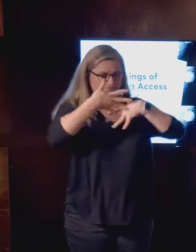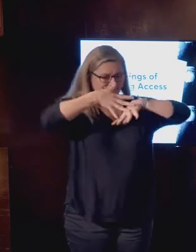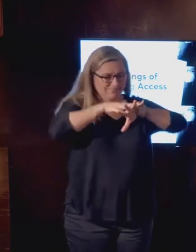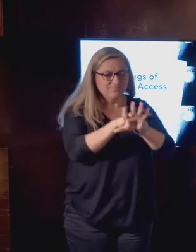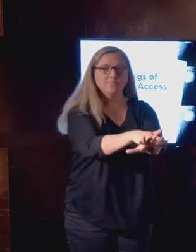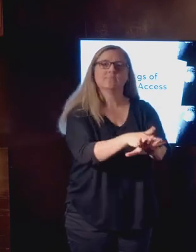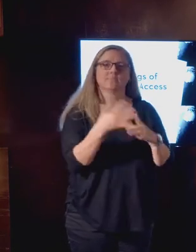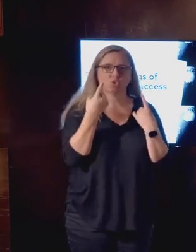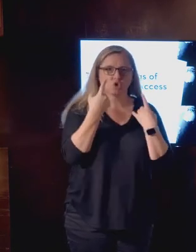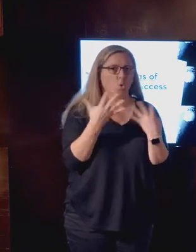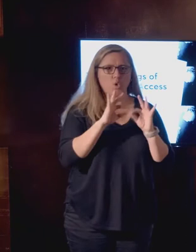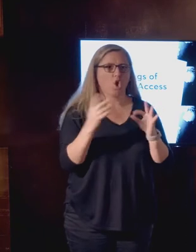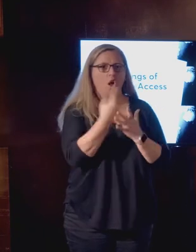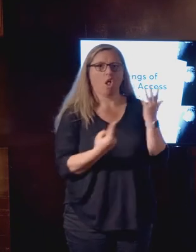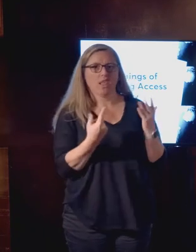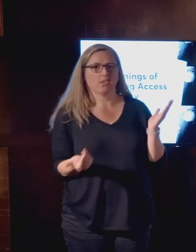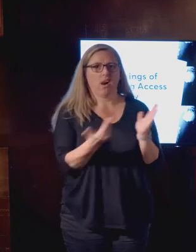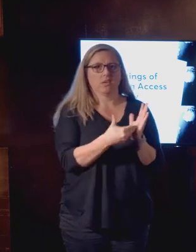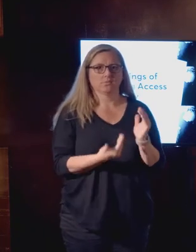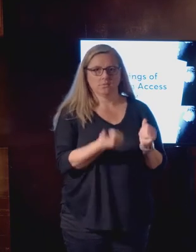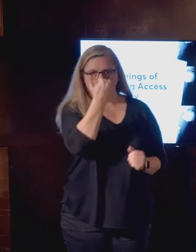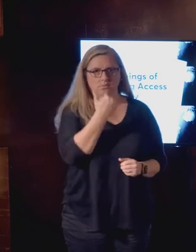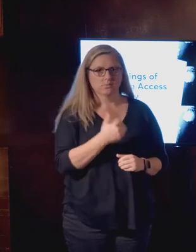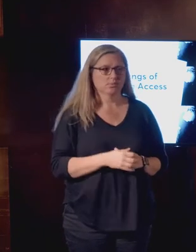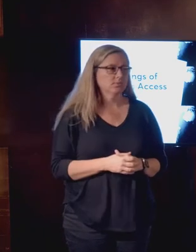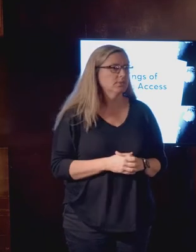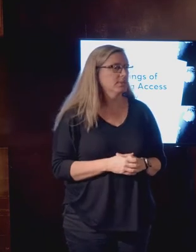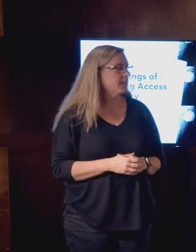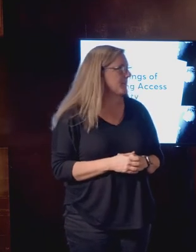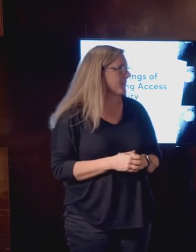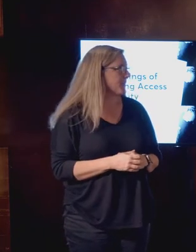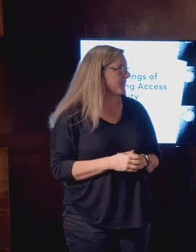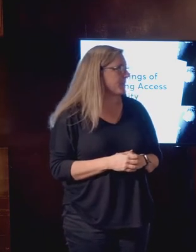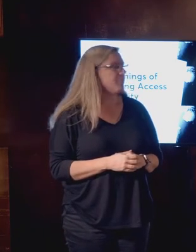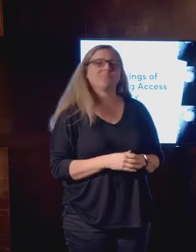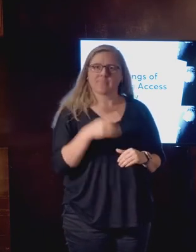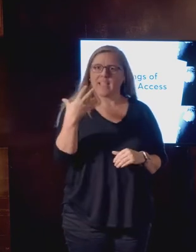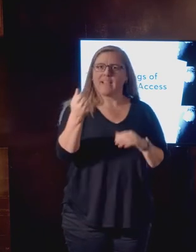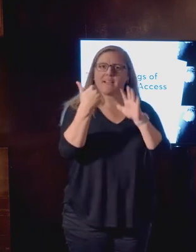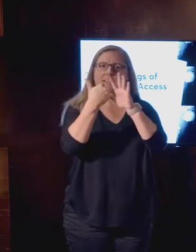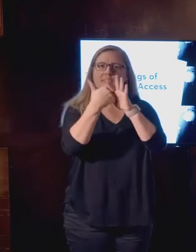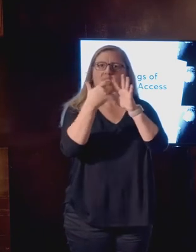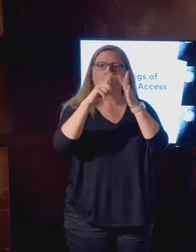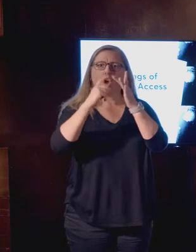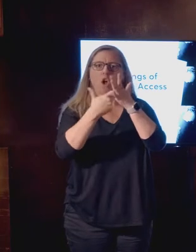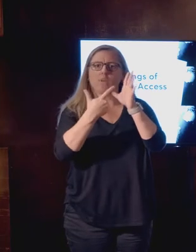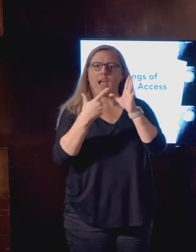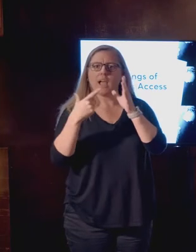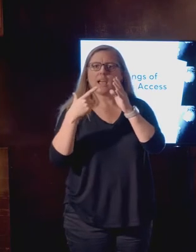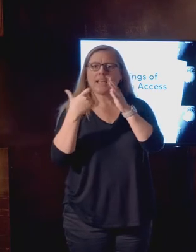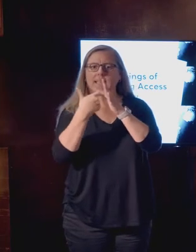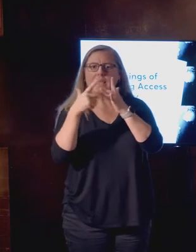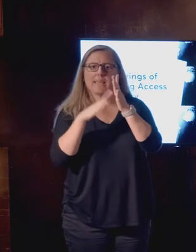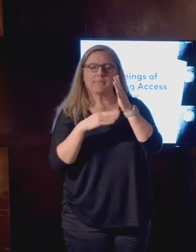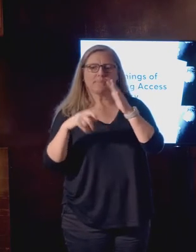well and not just a tack-on measure. So we had Kyra Kimpton, who had a visual impairment, who was